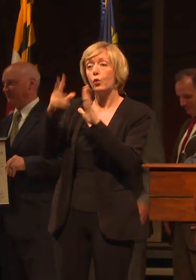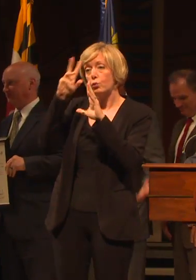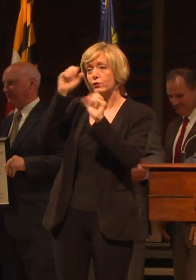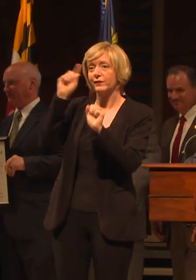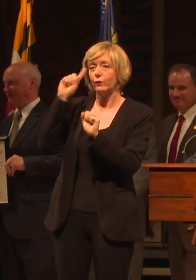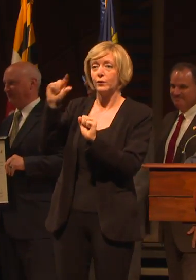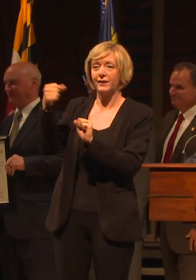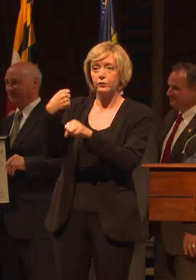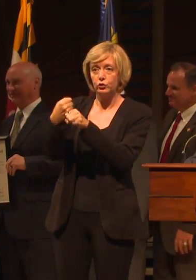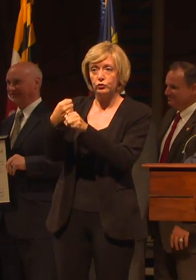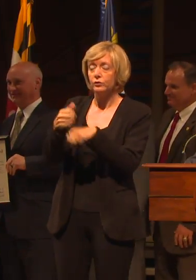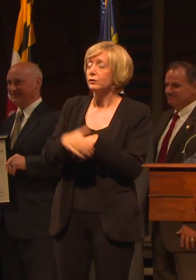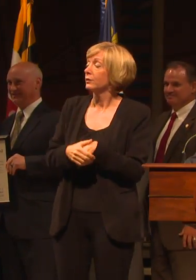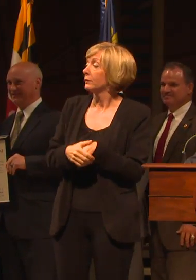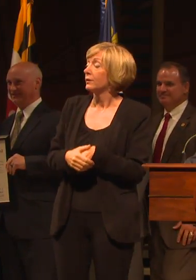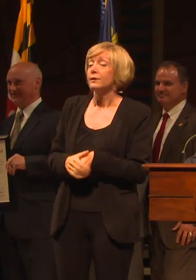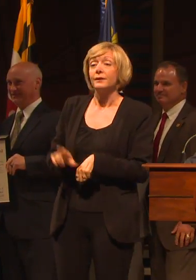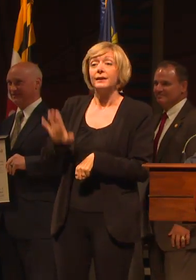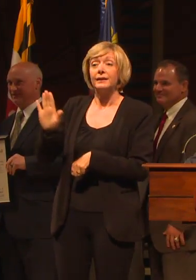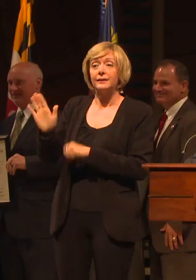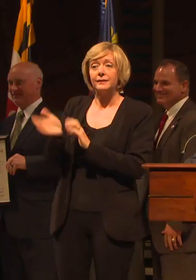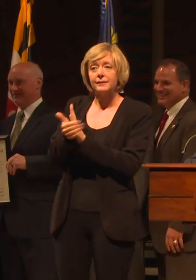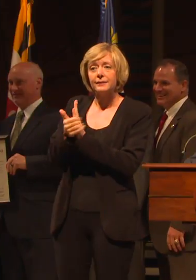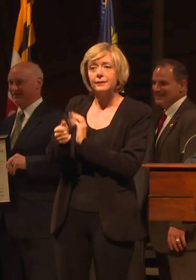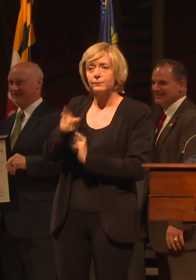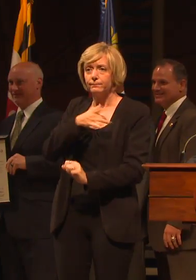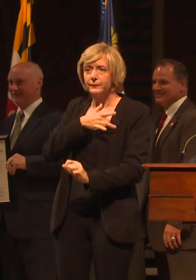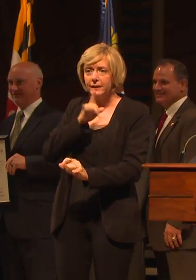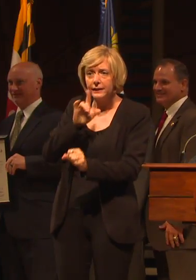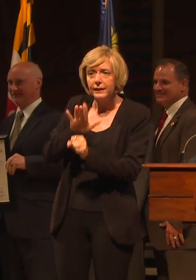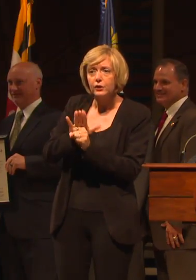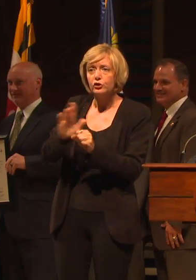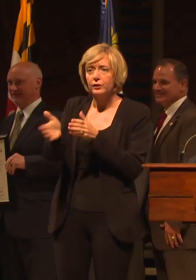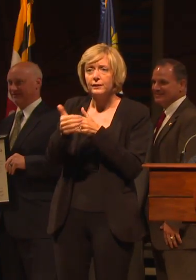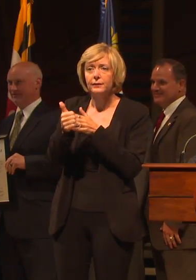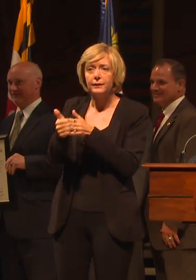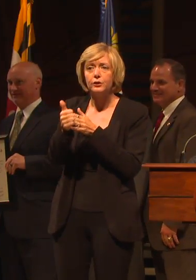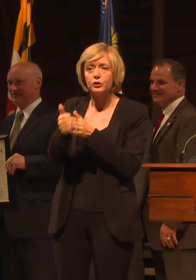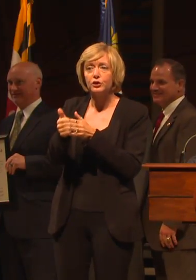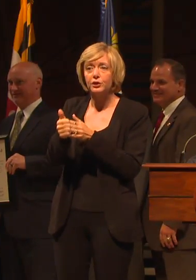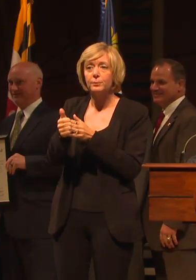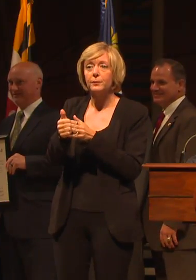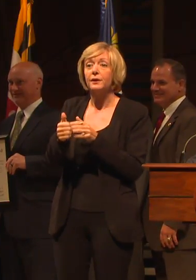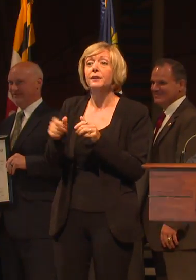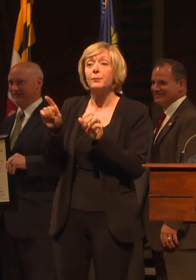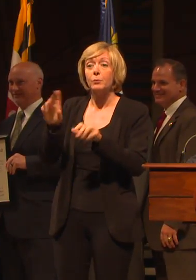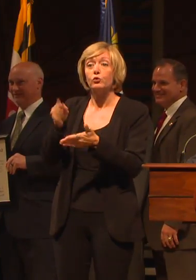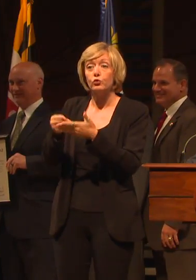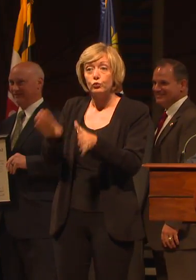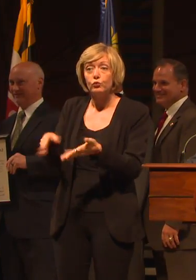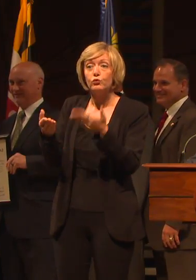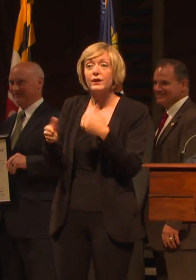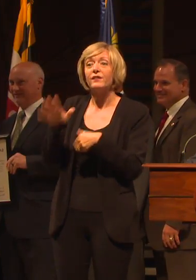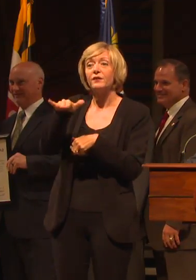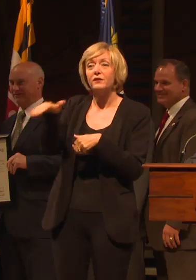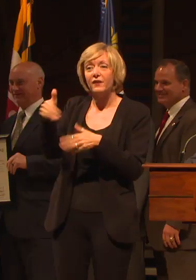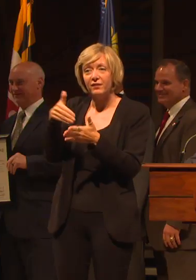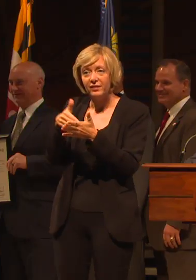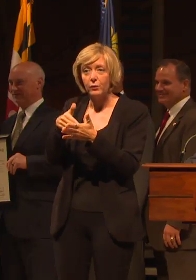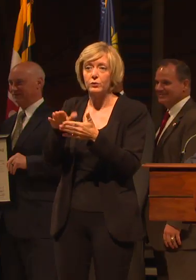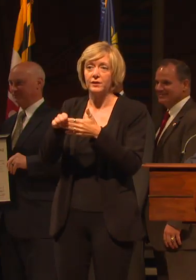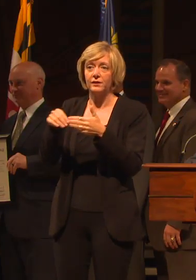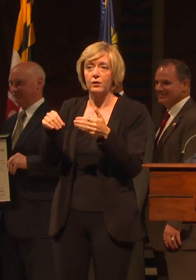10. Thanks to Kenneth's skill, dedication, and leadership, the Friends have raised over